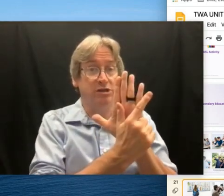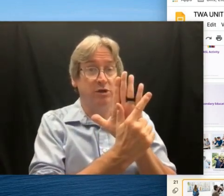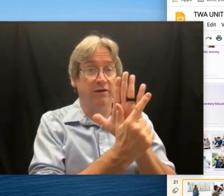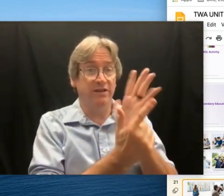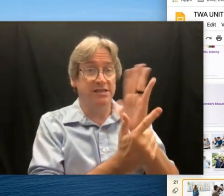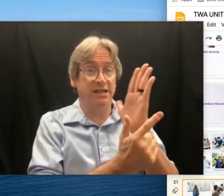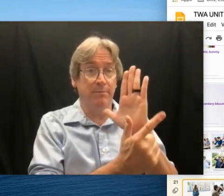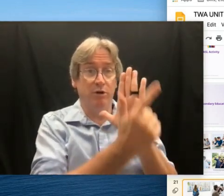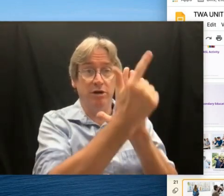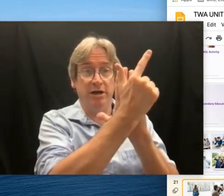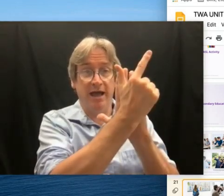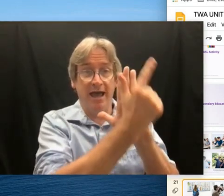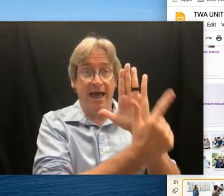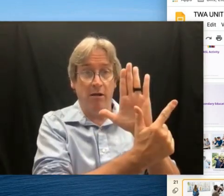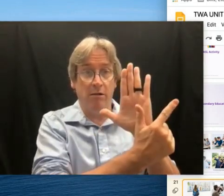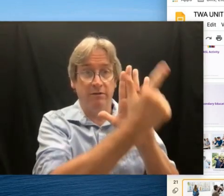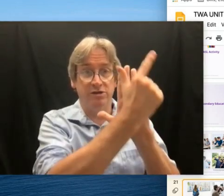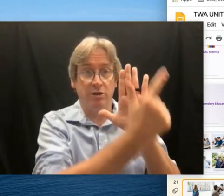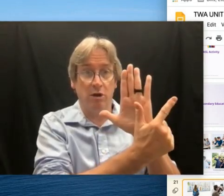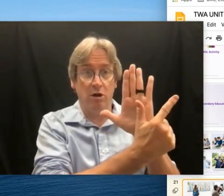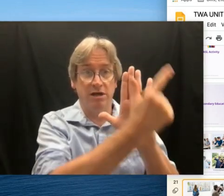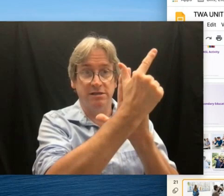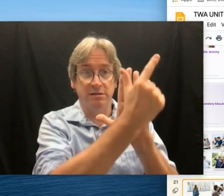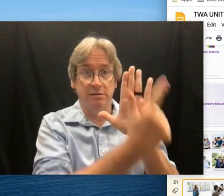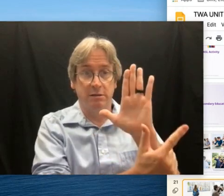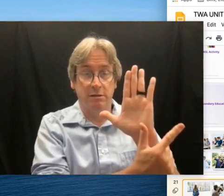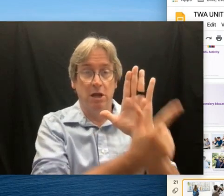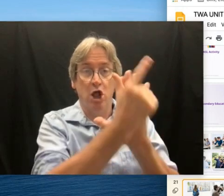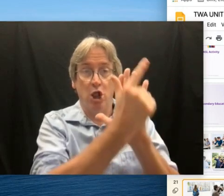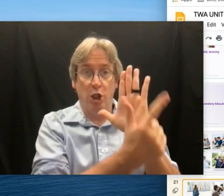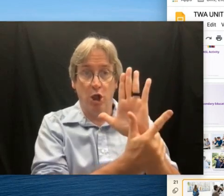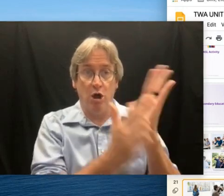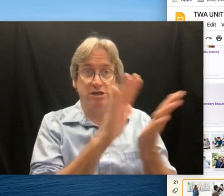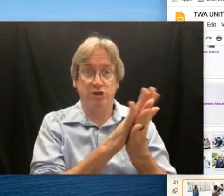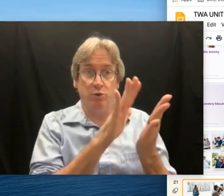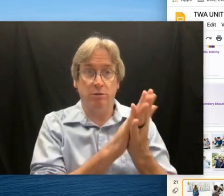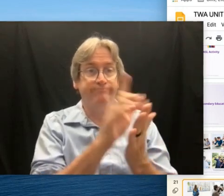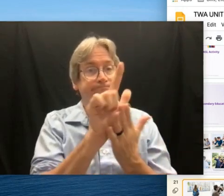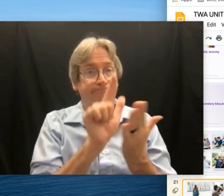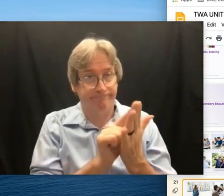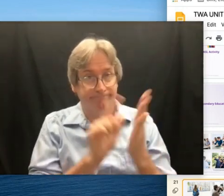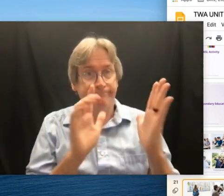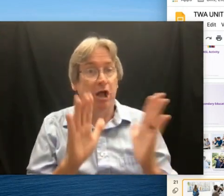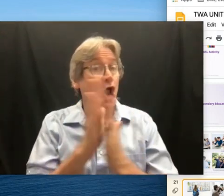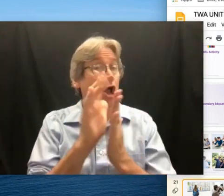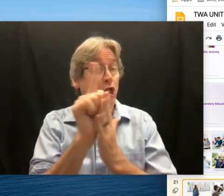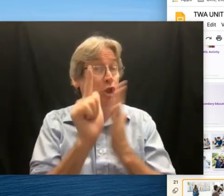Law school. So if this is like a book, L. These are the laws. Law school.